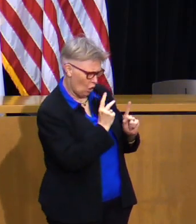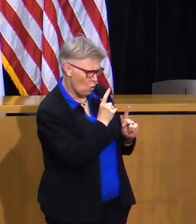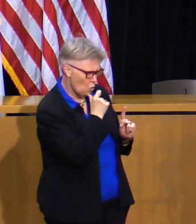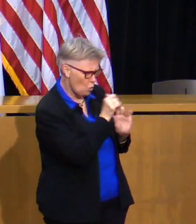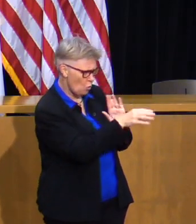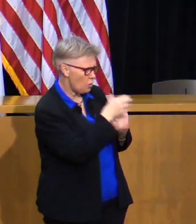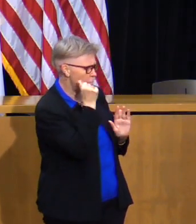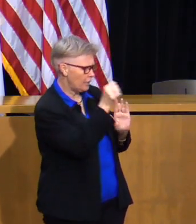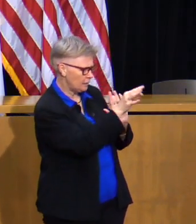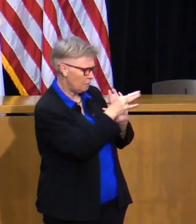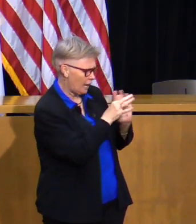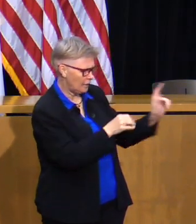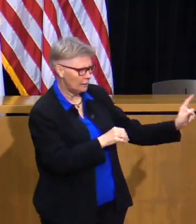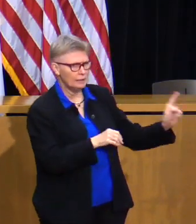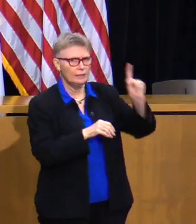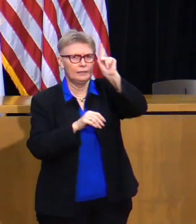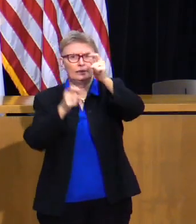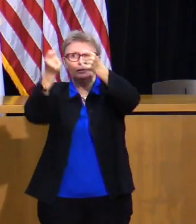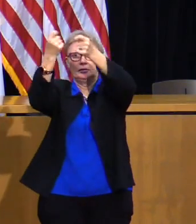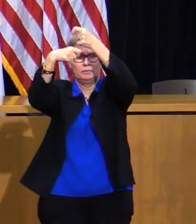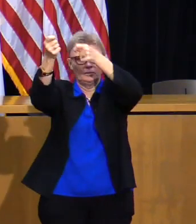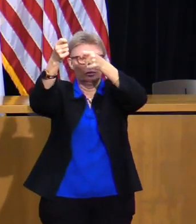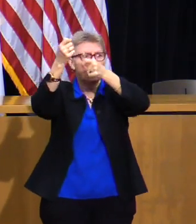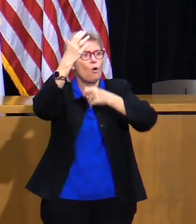the courts really matter, and